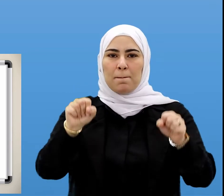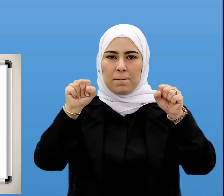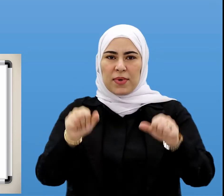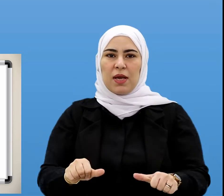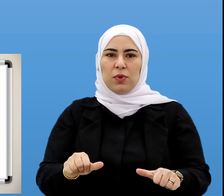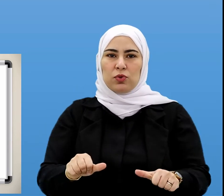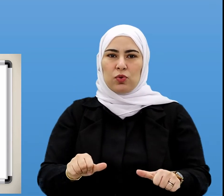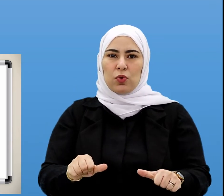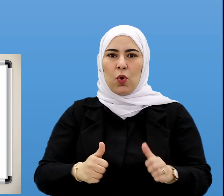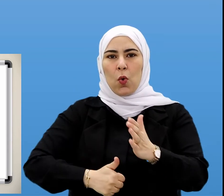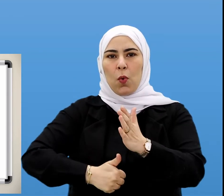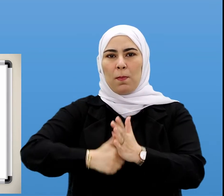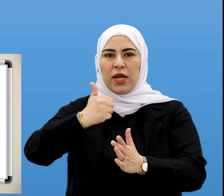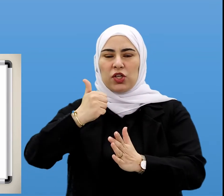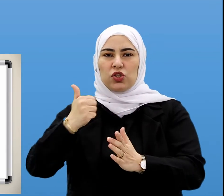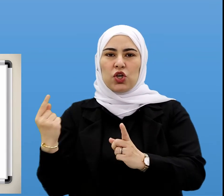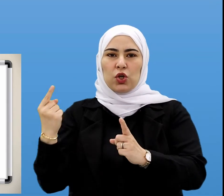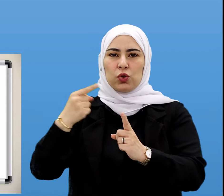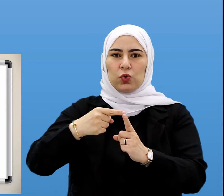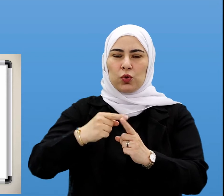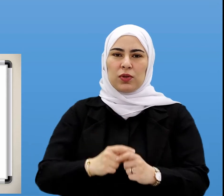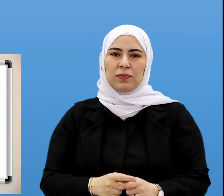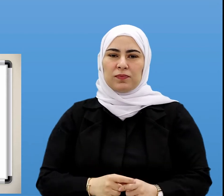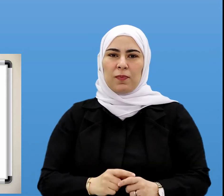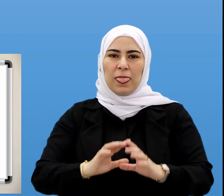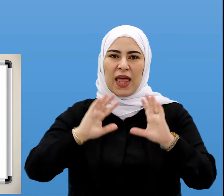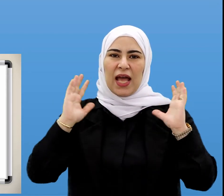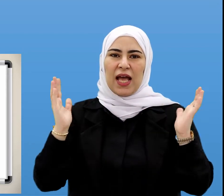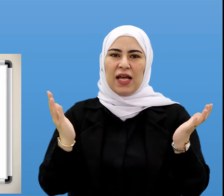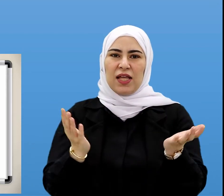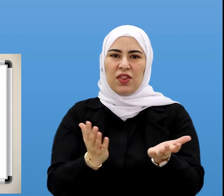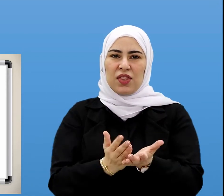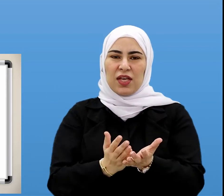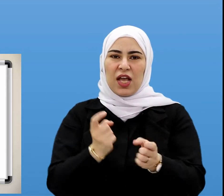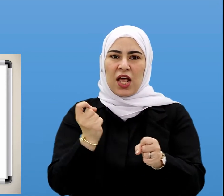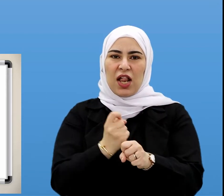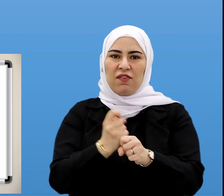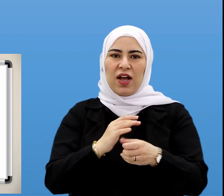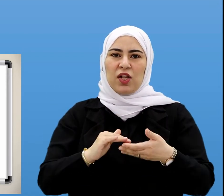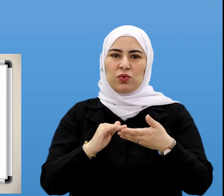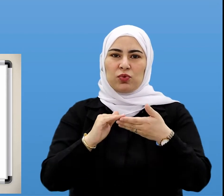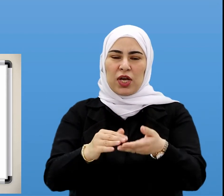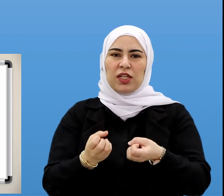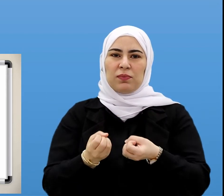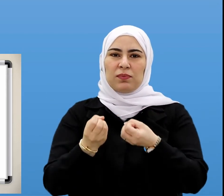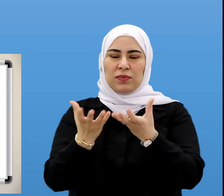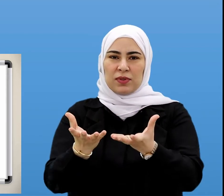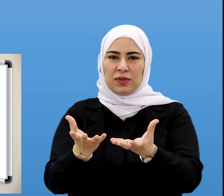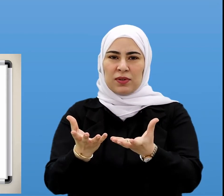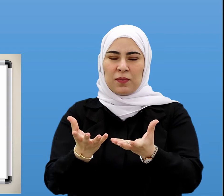to. These modal verbs express ability and inability. First,